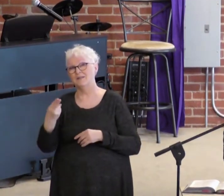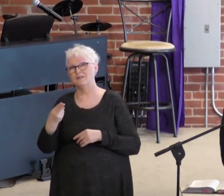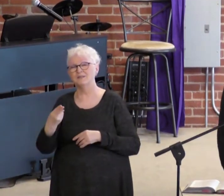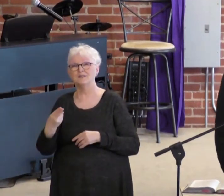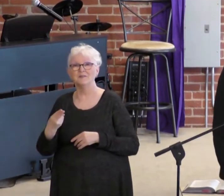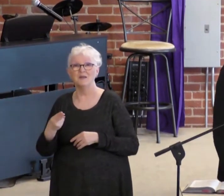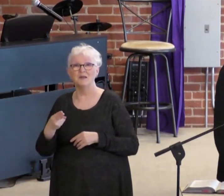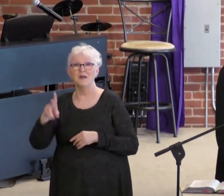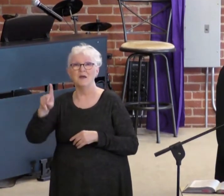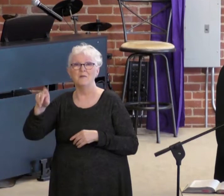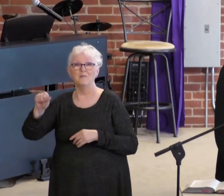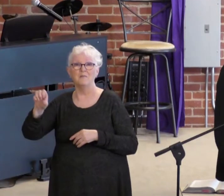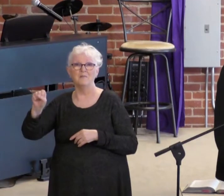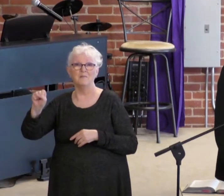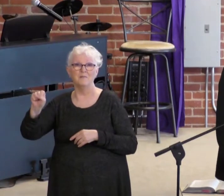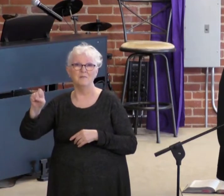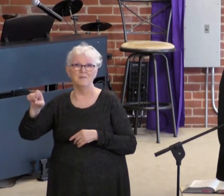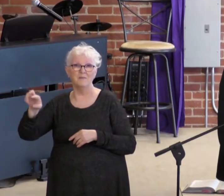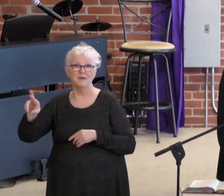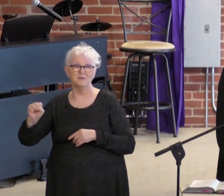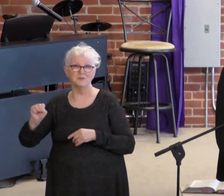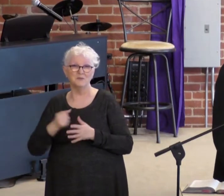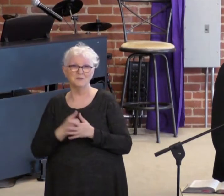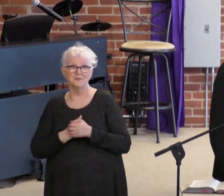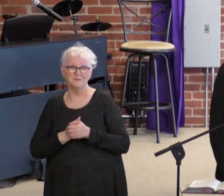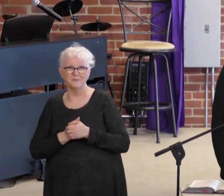Anybody been passing trash on you?